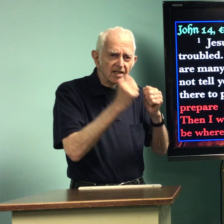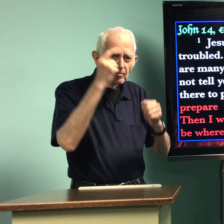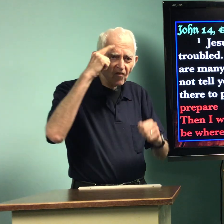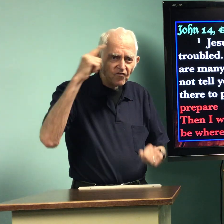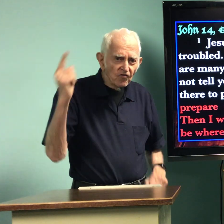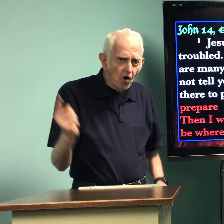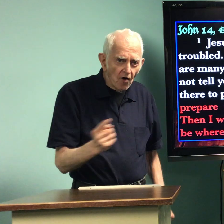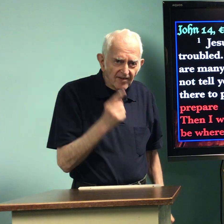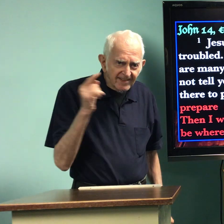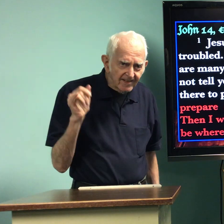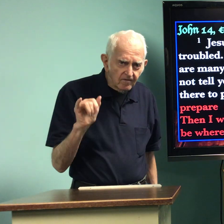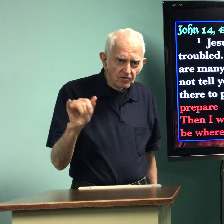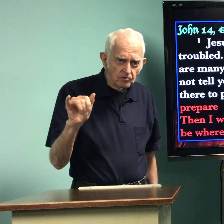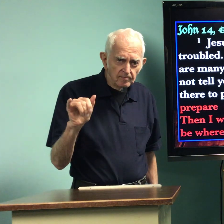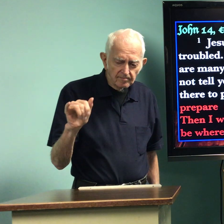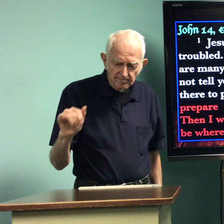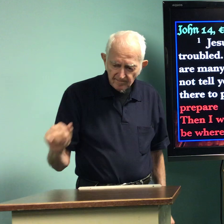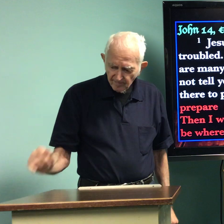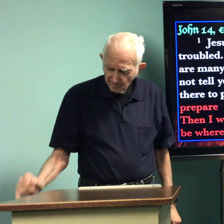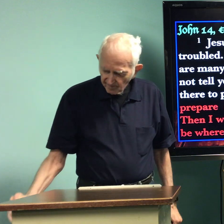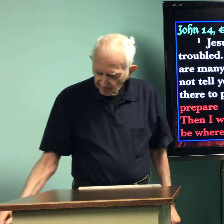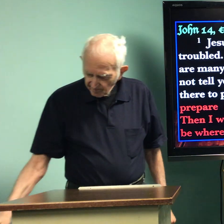heaven with him forever.